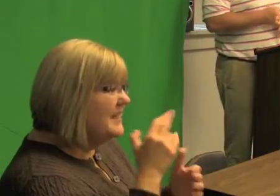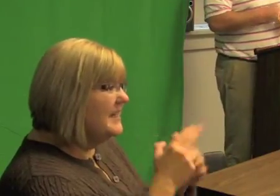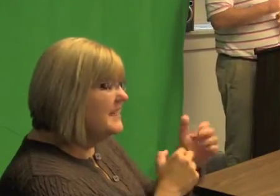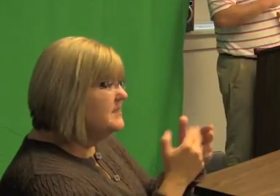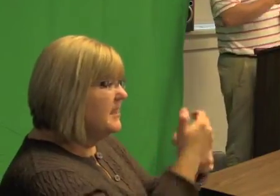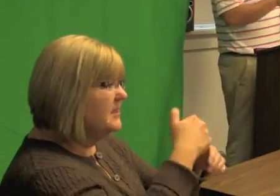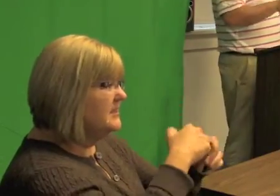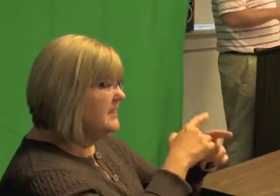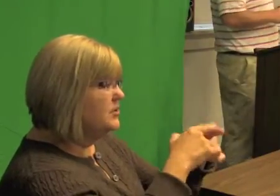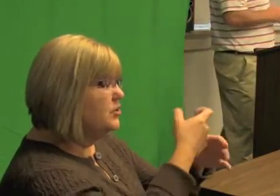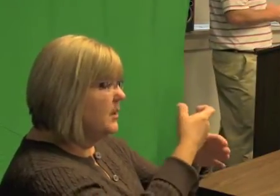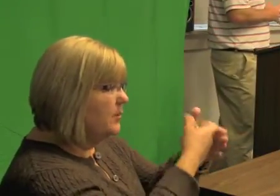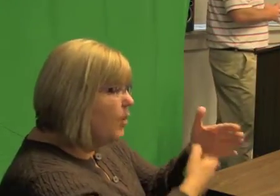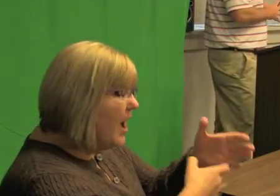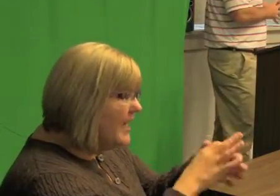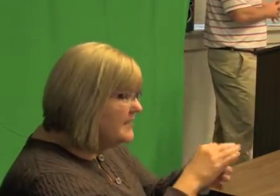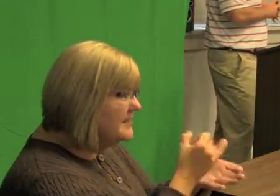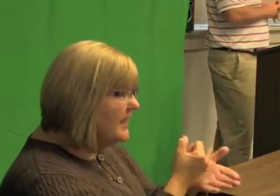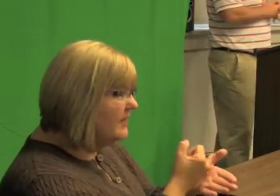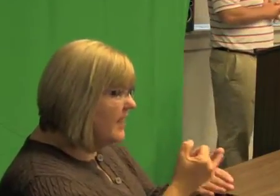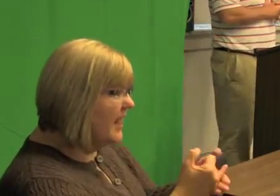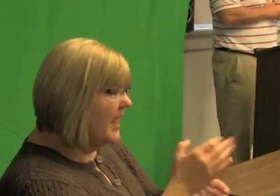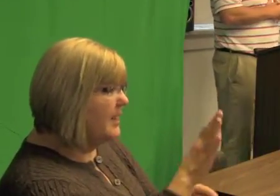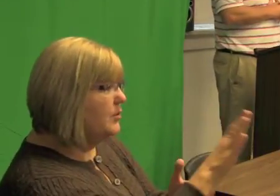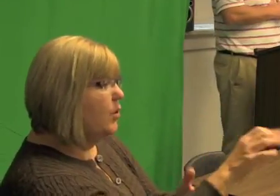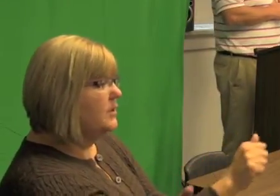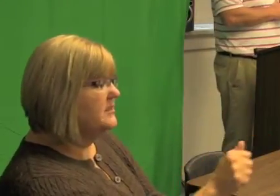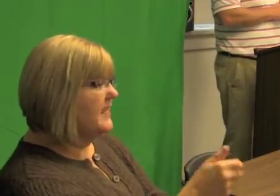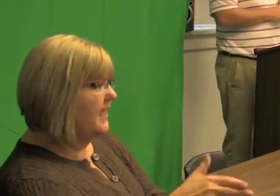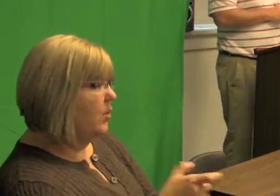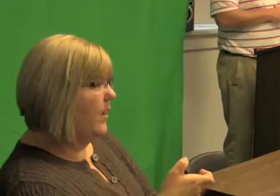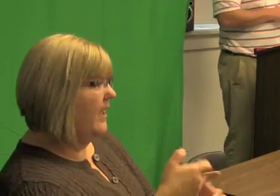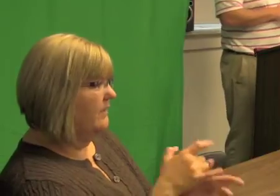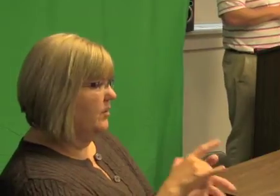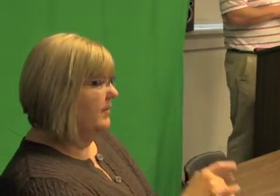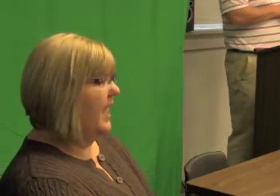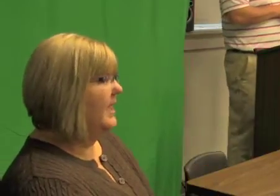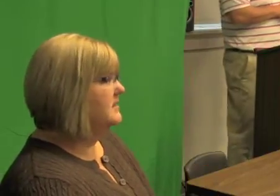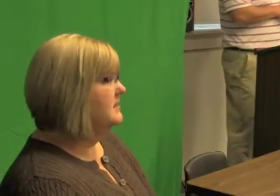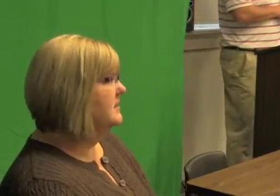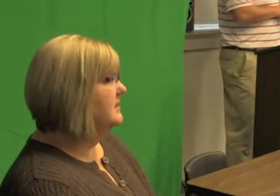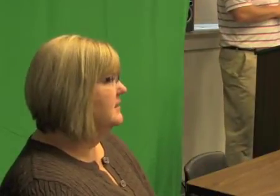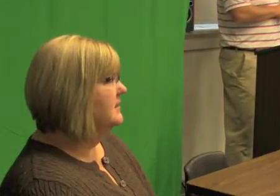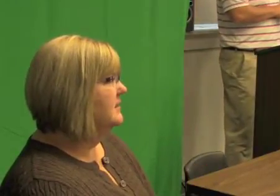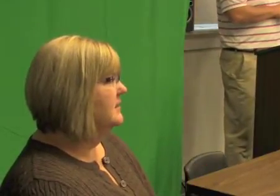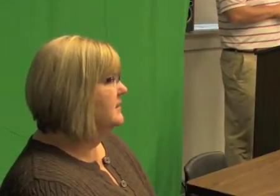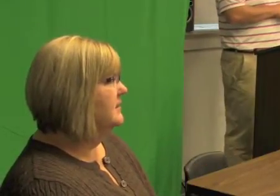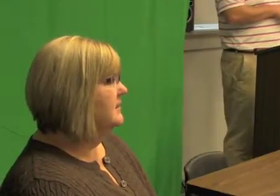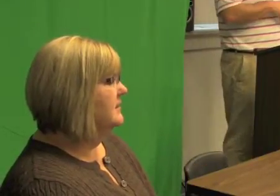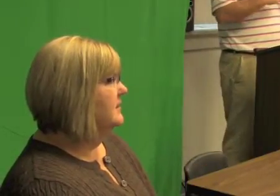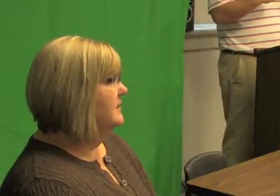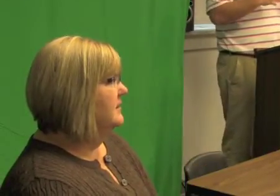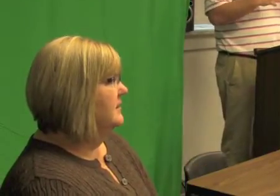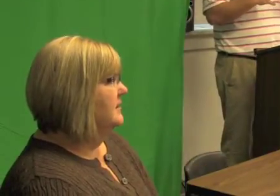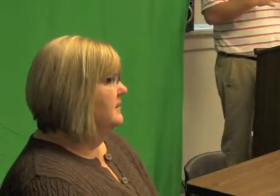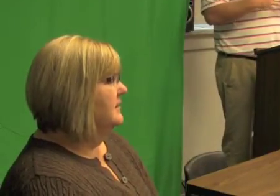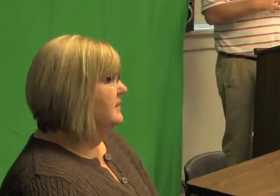item. That is your takeaway from that. What was the question again? The comment was just